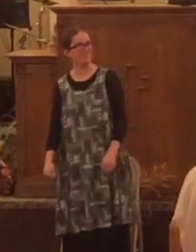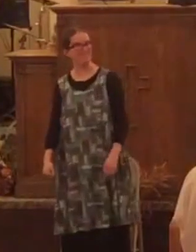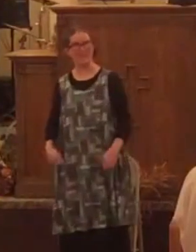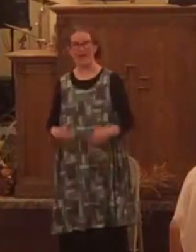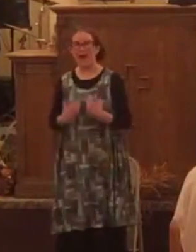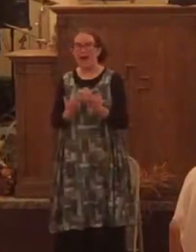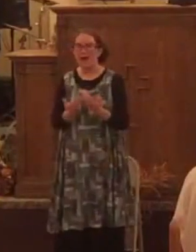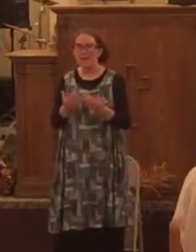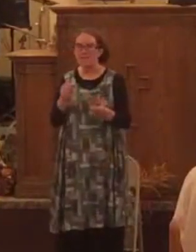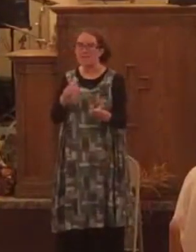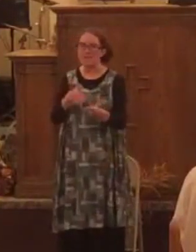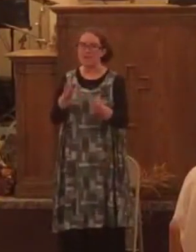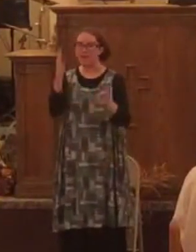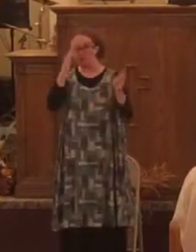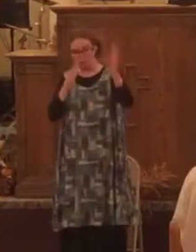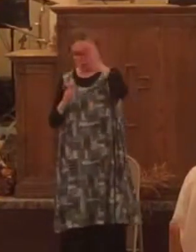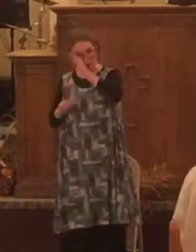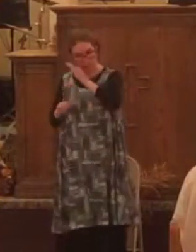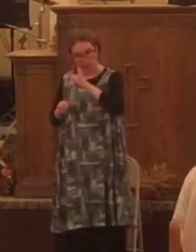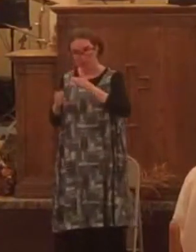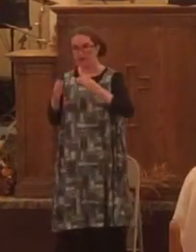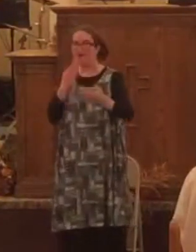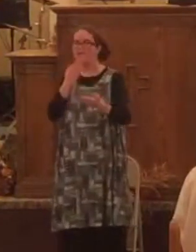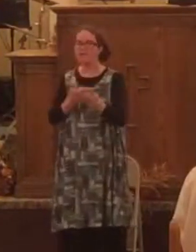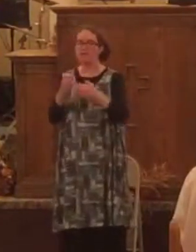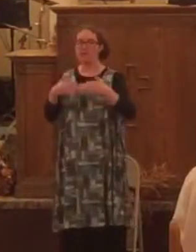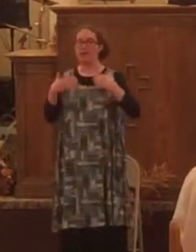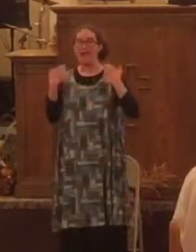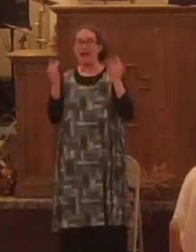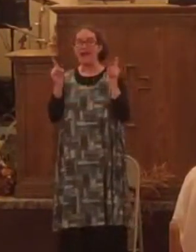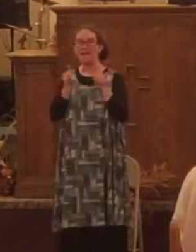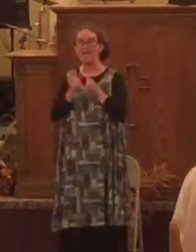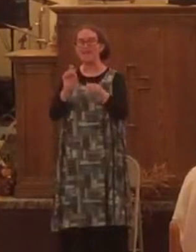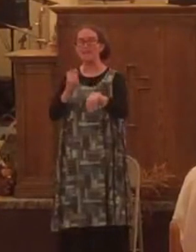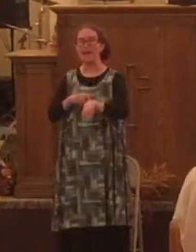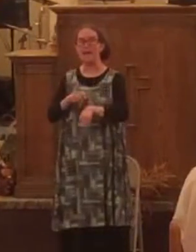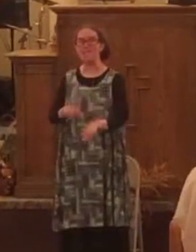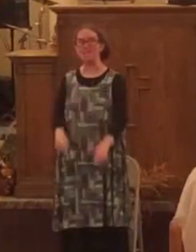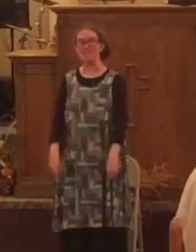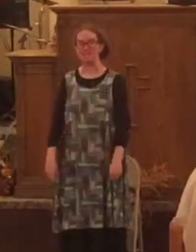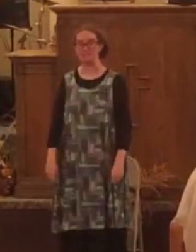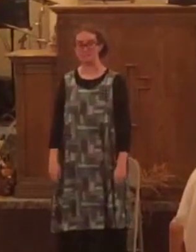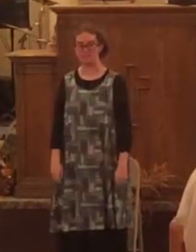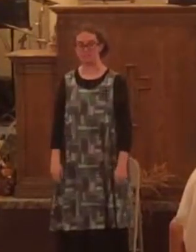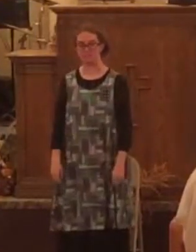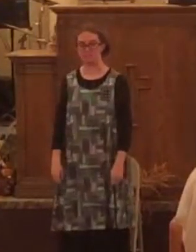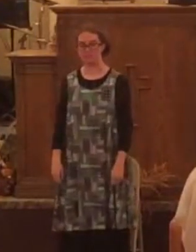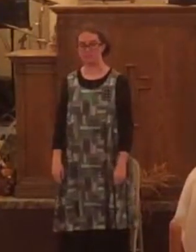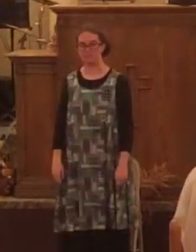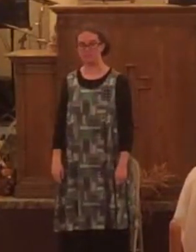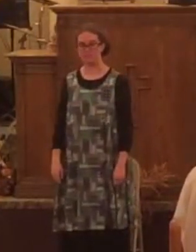How can you be in the midst of tribulation and have good cheer at the same time?